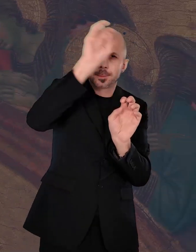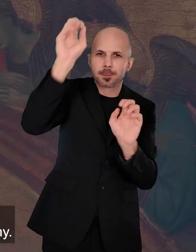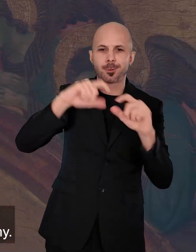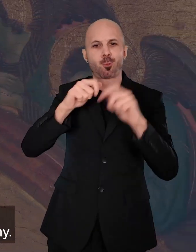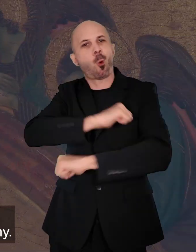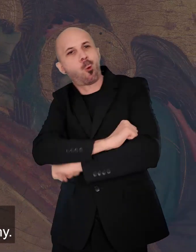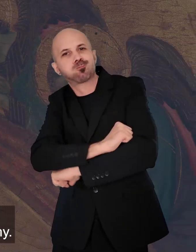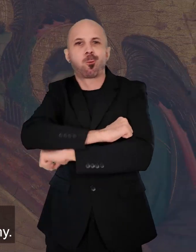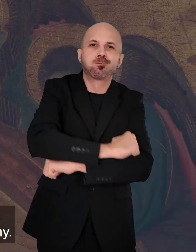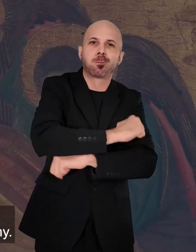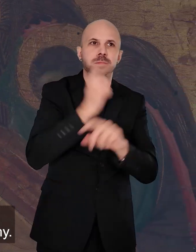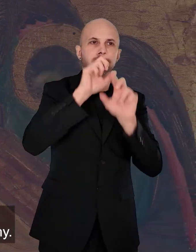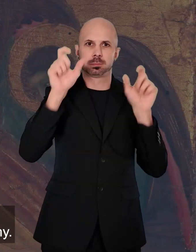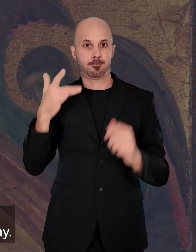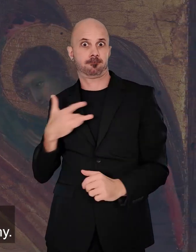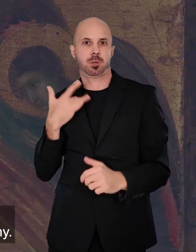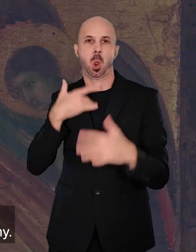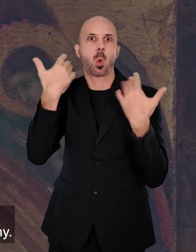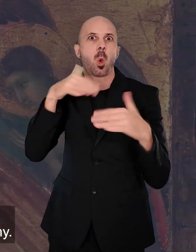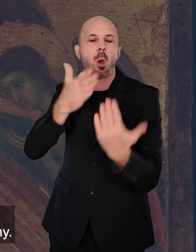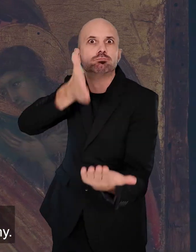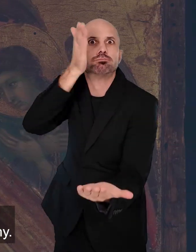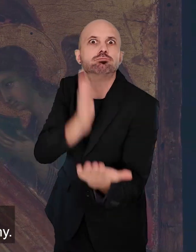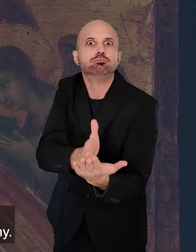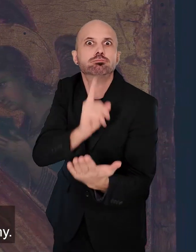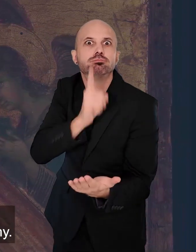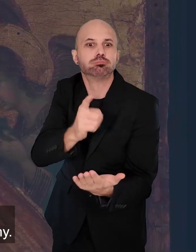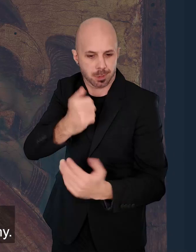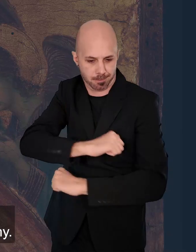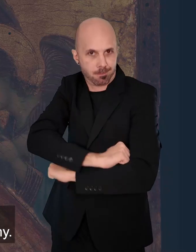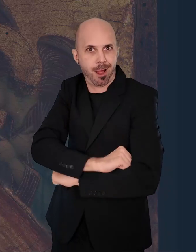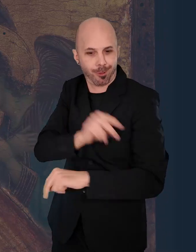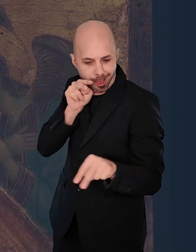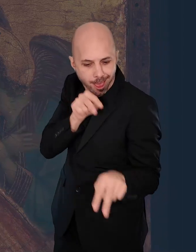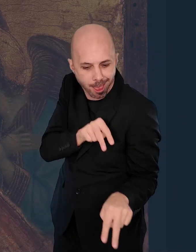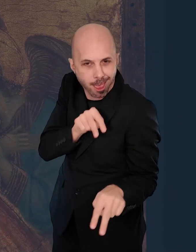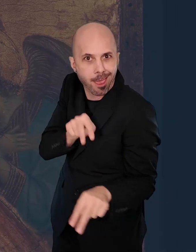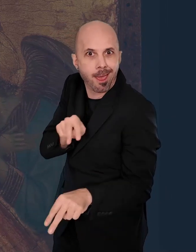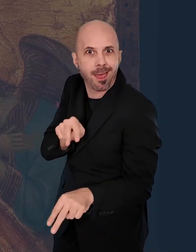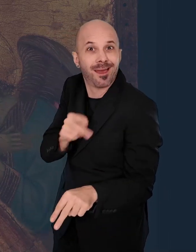element, and they look out from it as if it were a balcony.